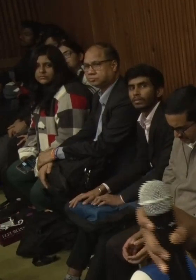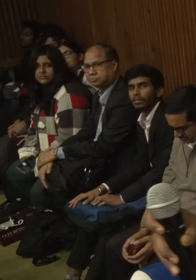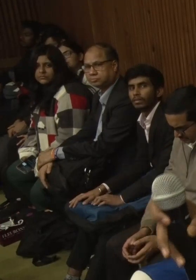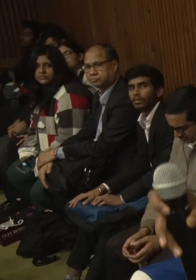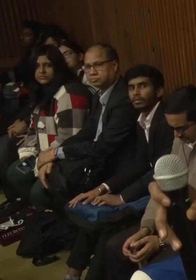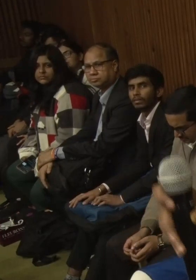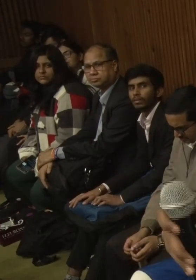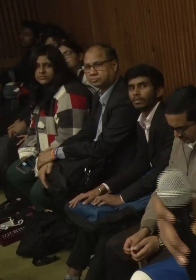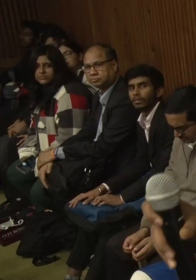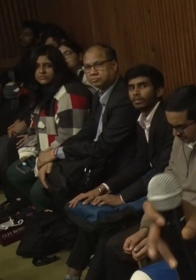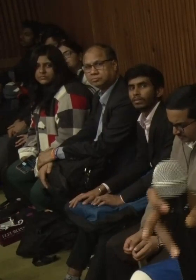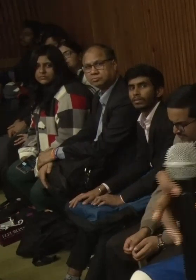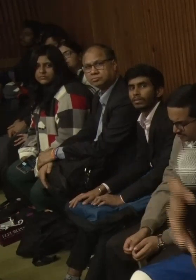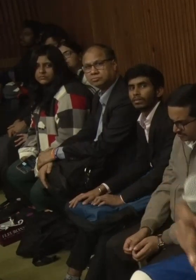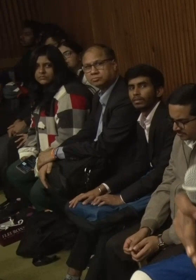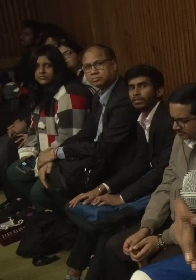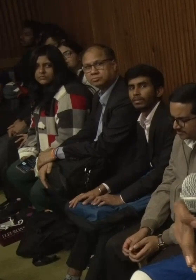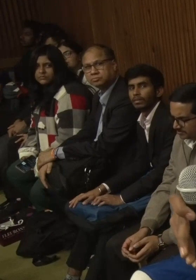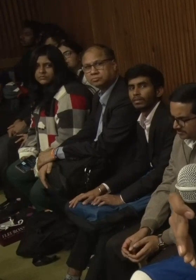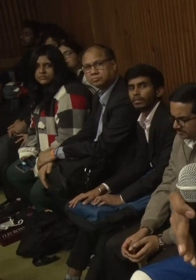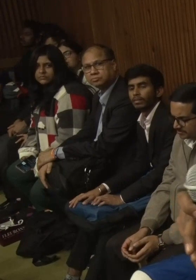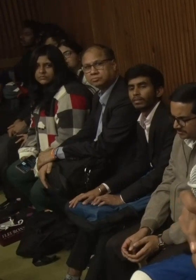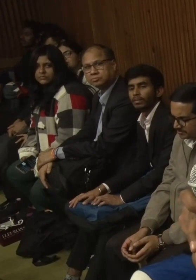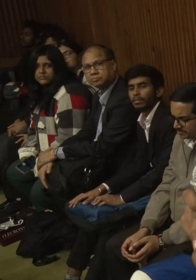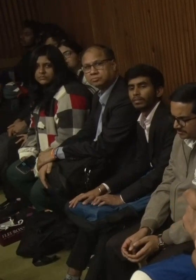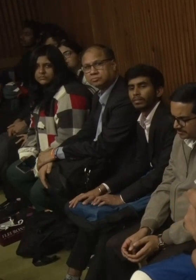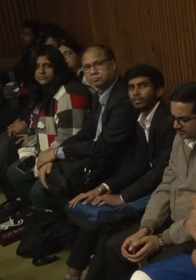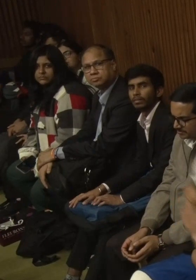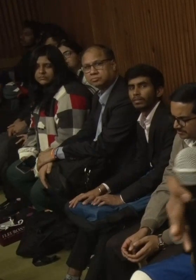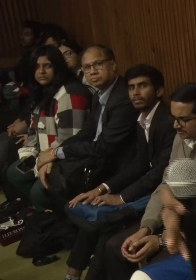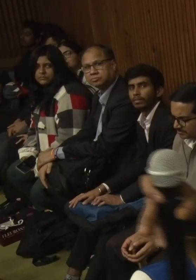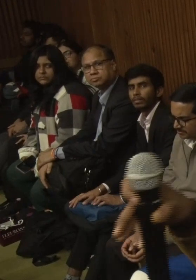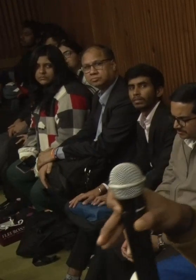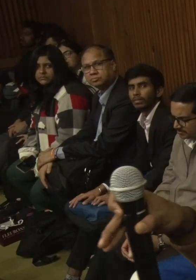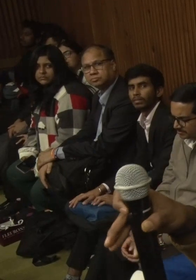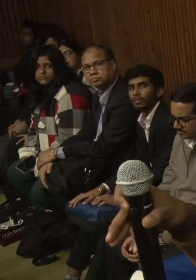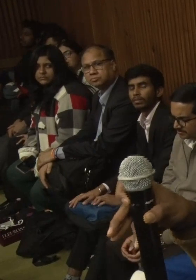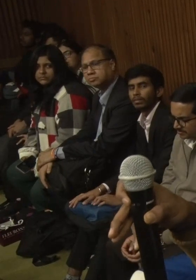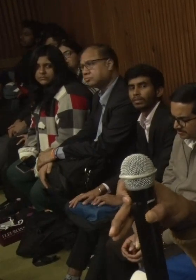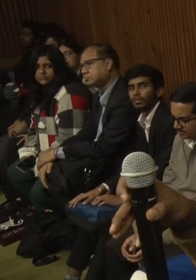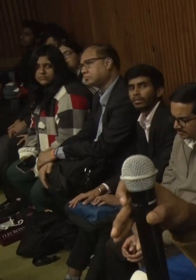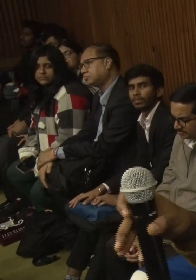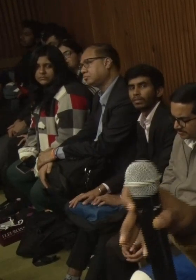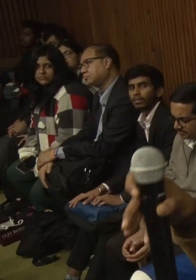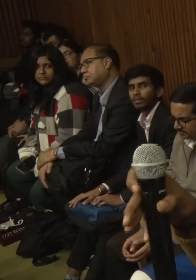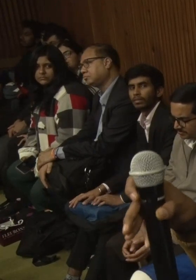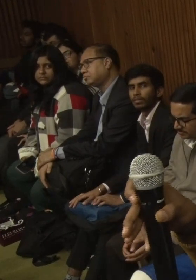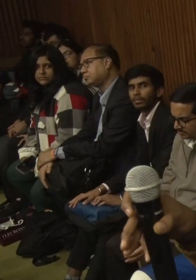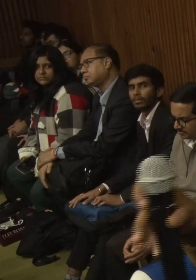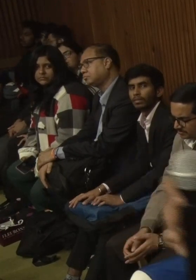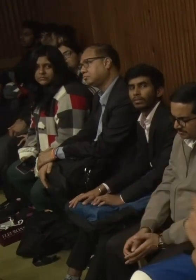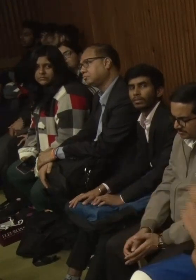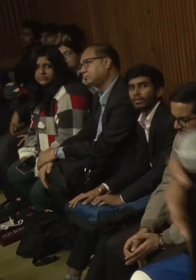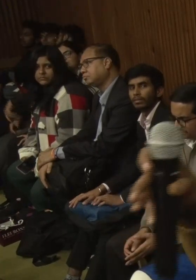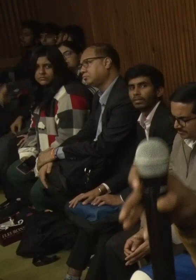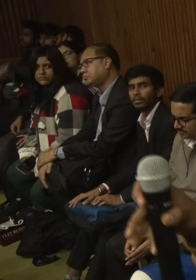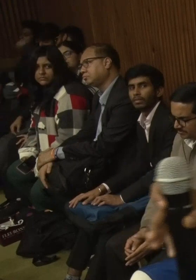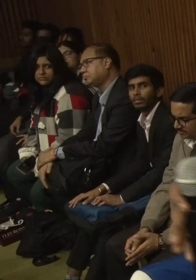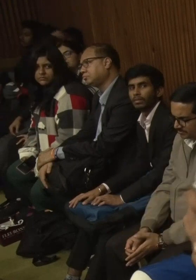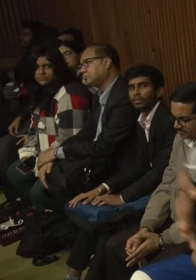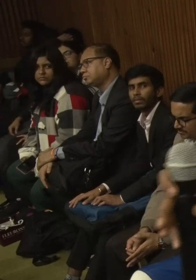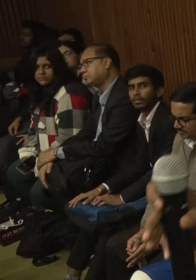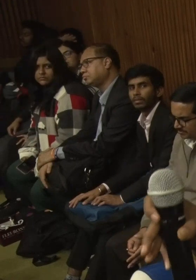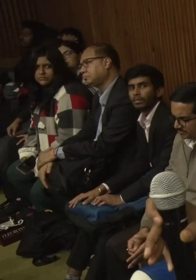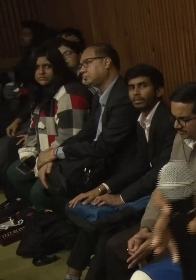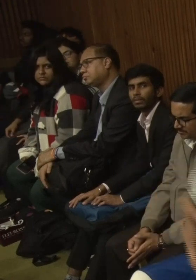diverse. But at the same time, law is supposed to create equality in society. So how do we